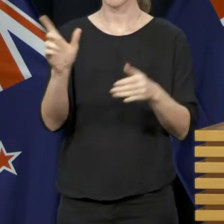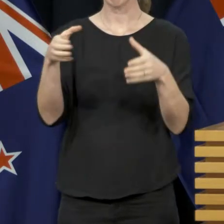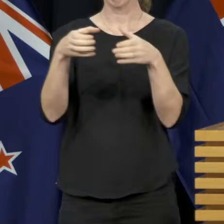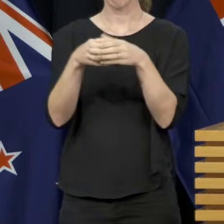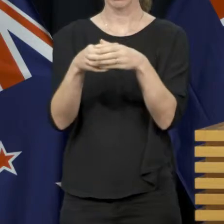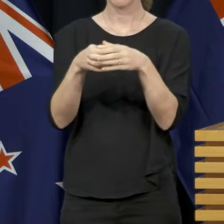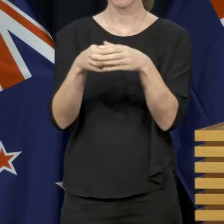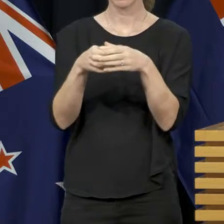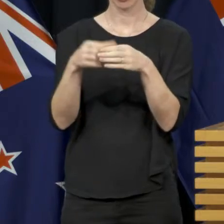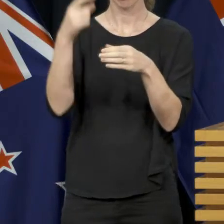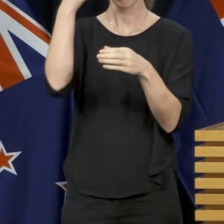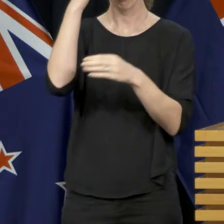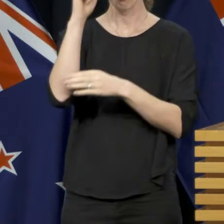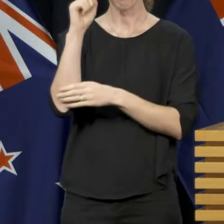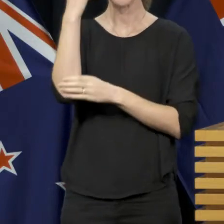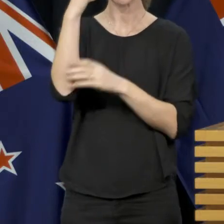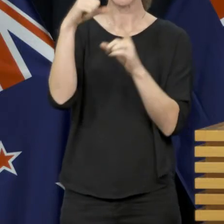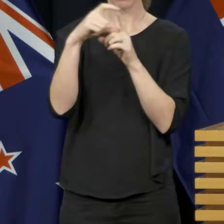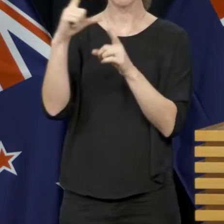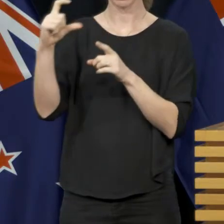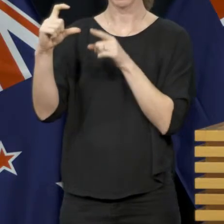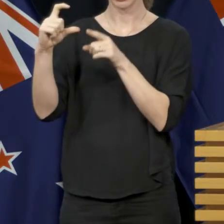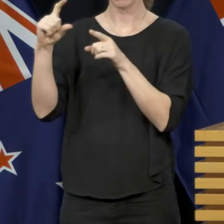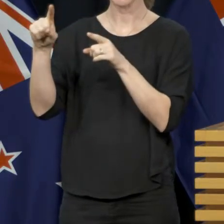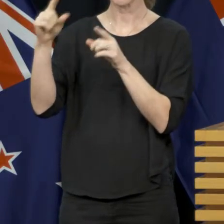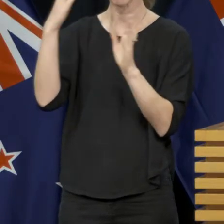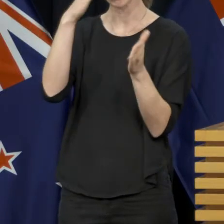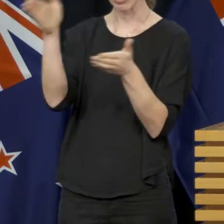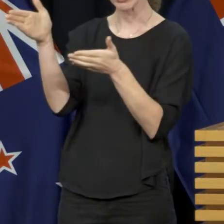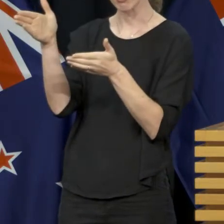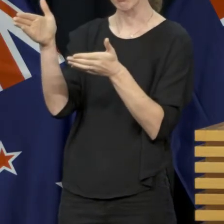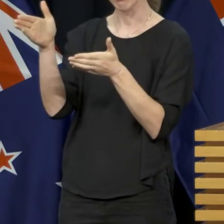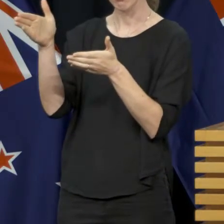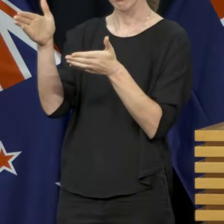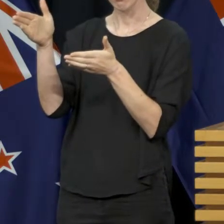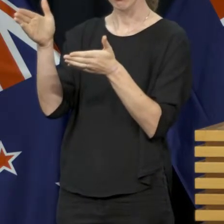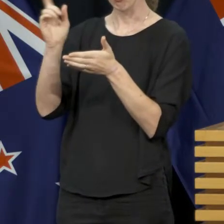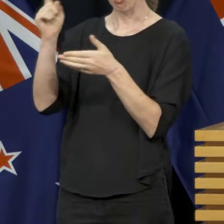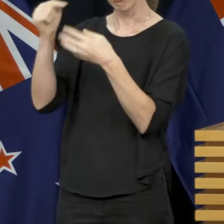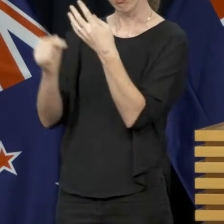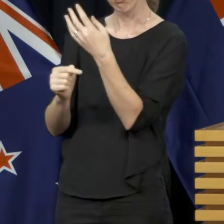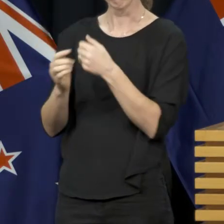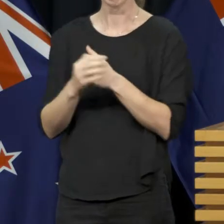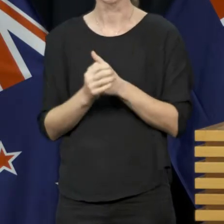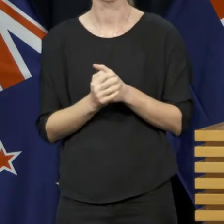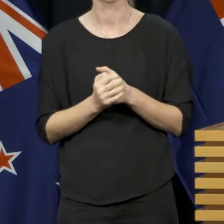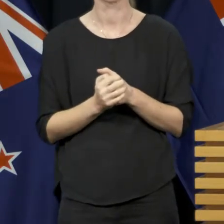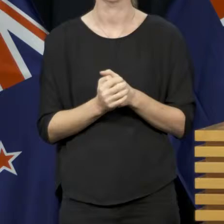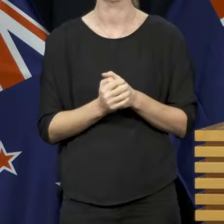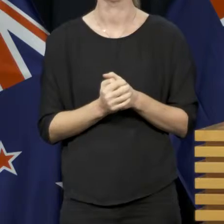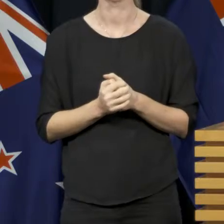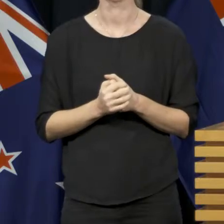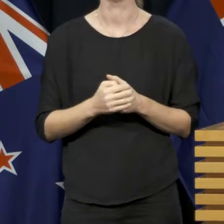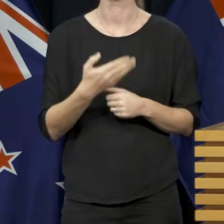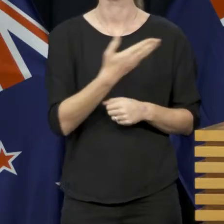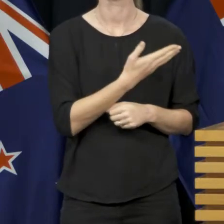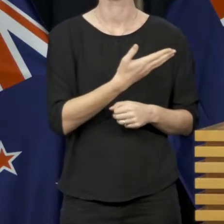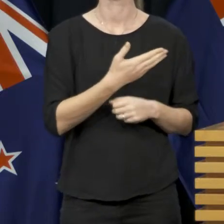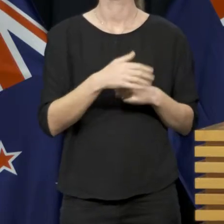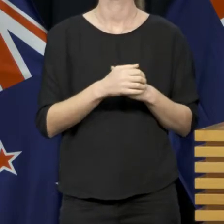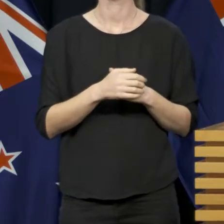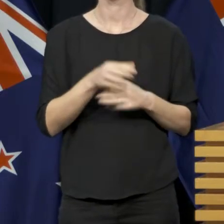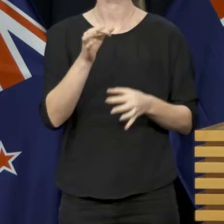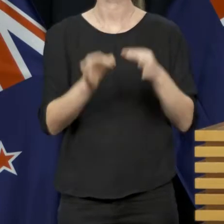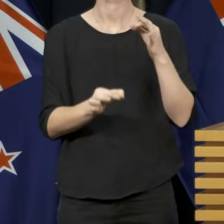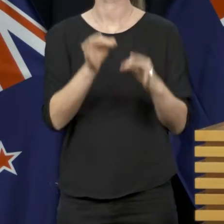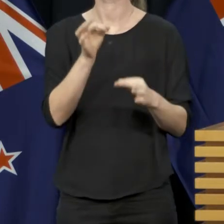that Minister Clark was for the party leading up to the election? Again, look, regardless, this ultimately was a decision for